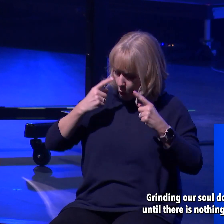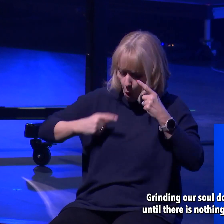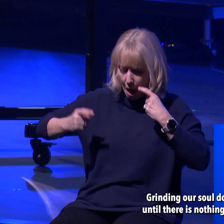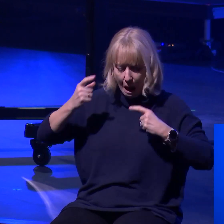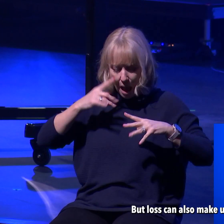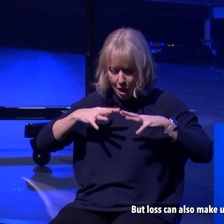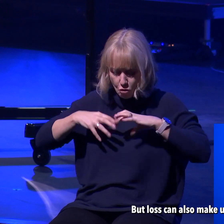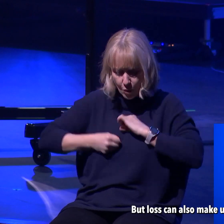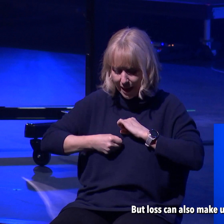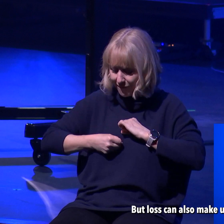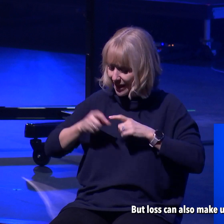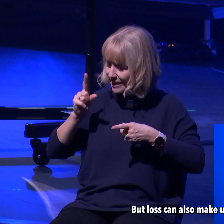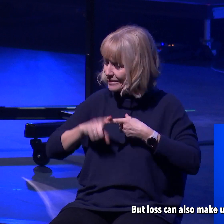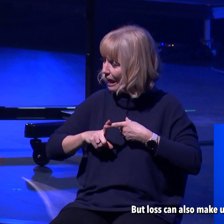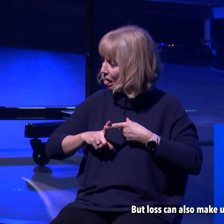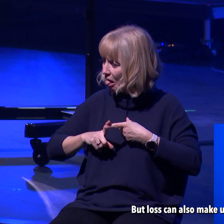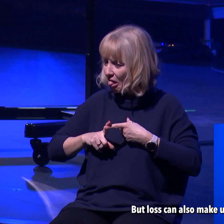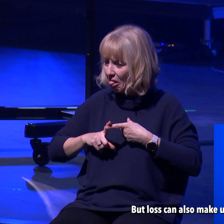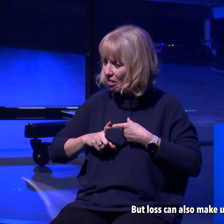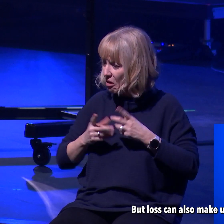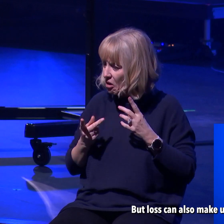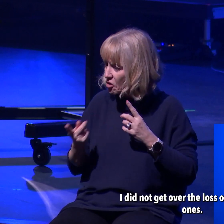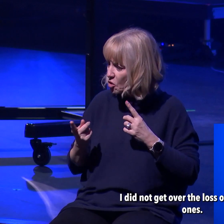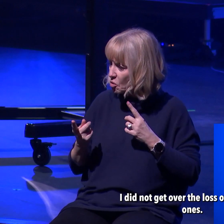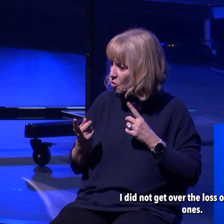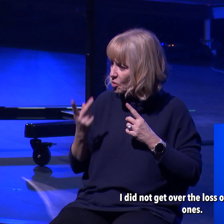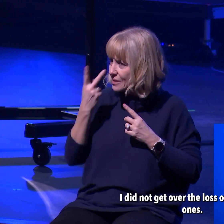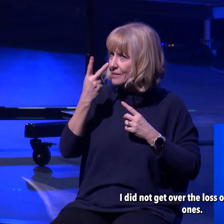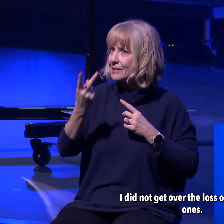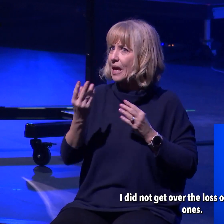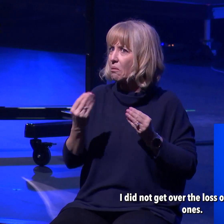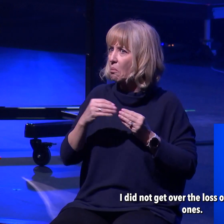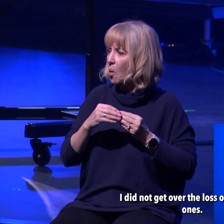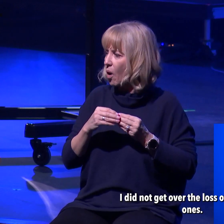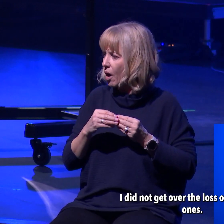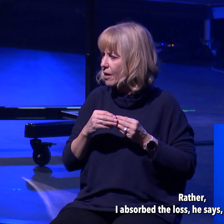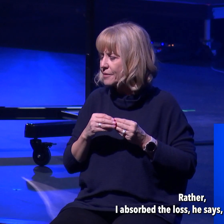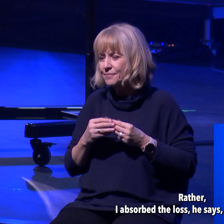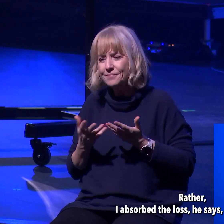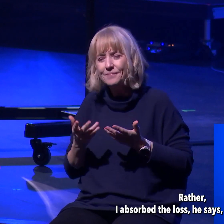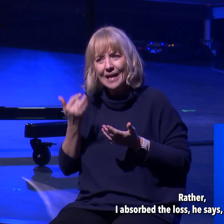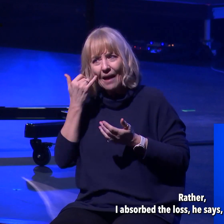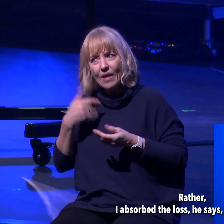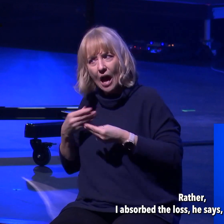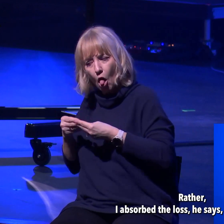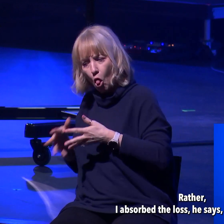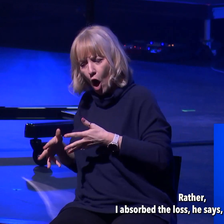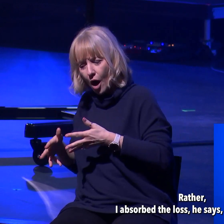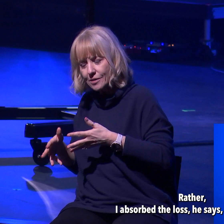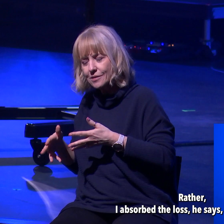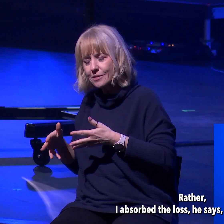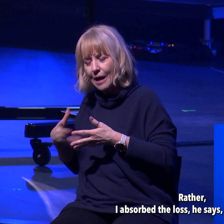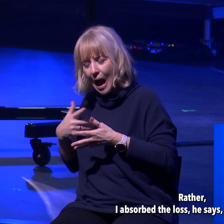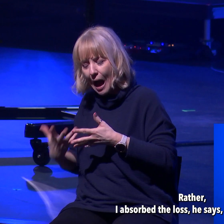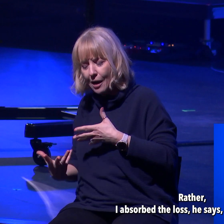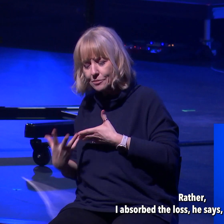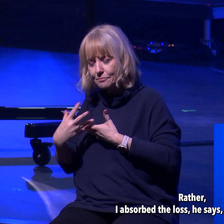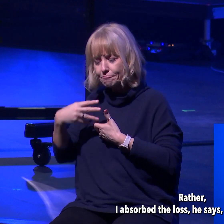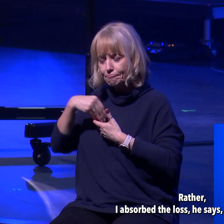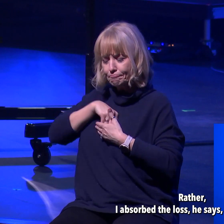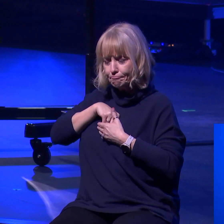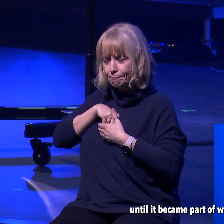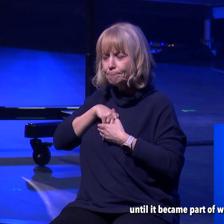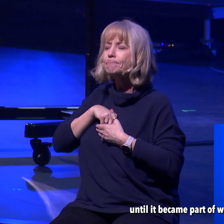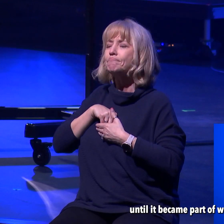left. But loss can also make us more. I did not get over the loss of my loved ones. Rather, I absorbed the loss, he says, into my